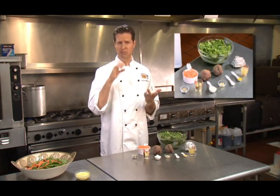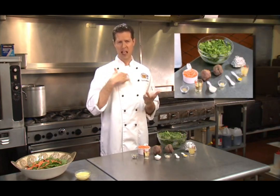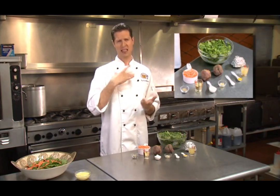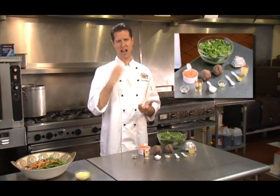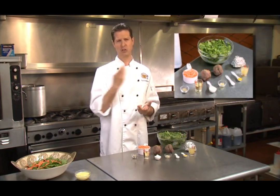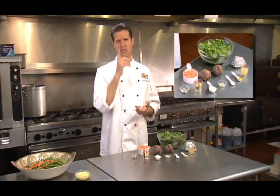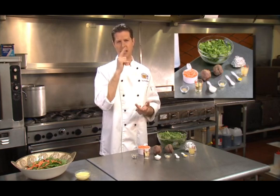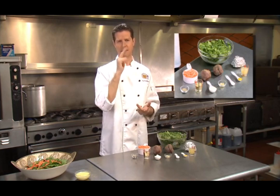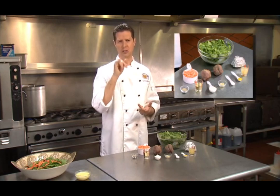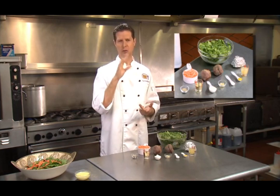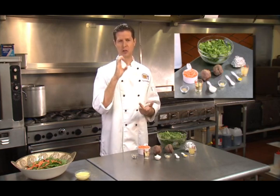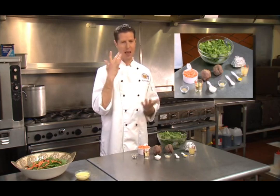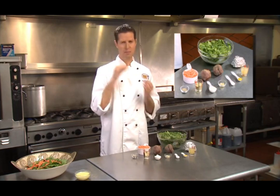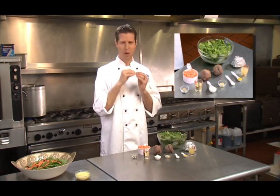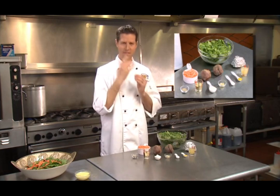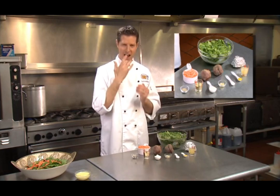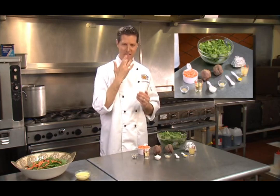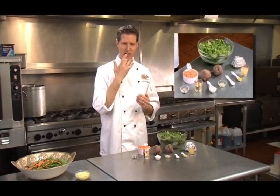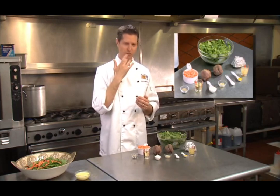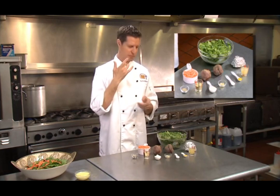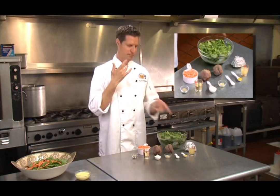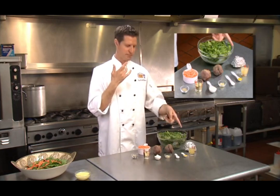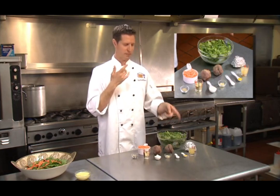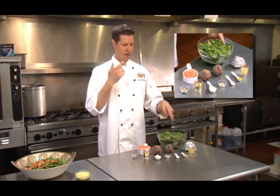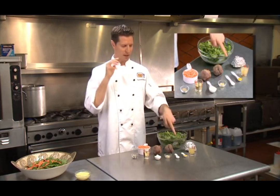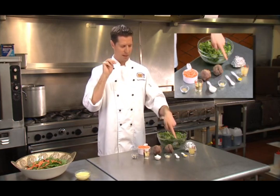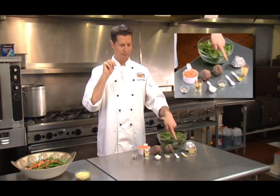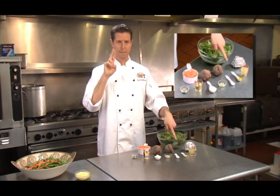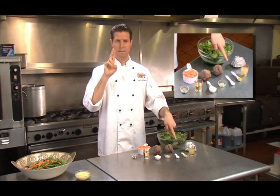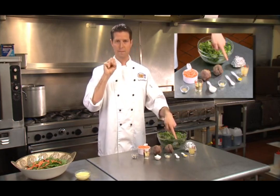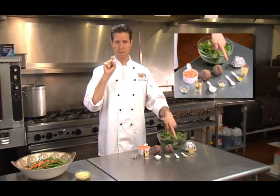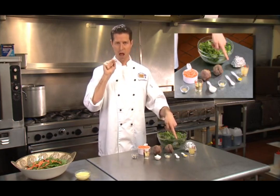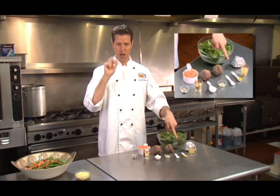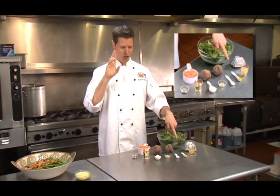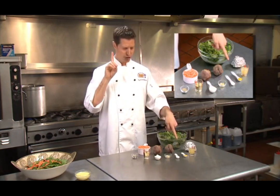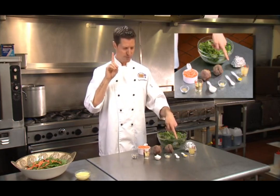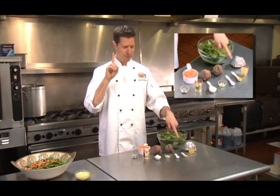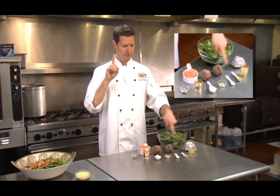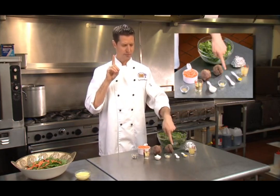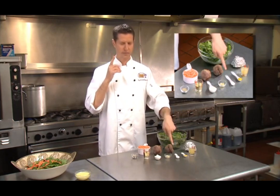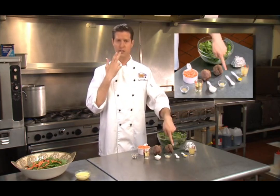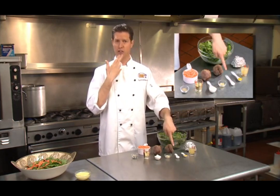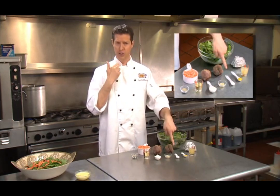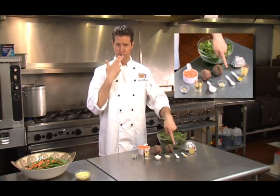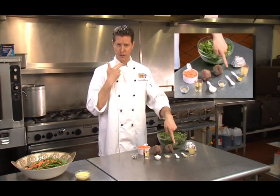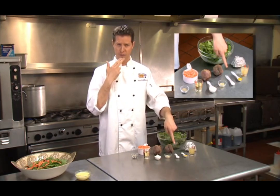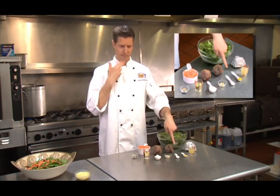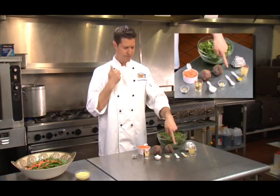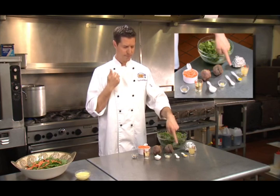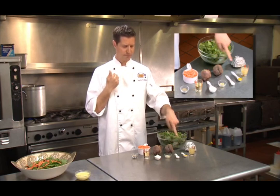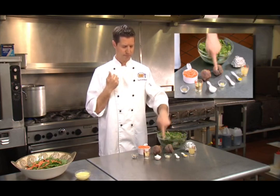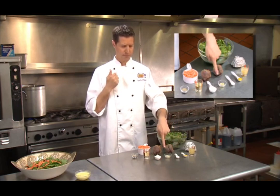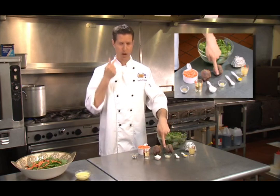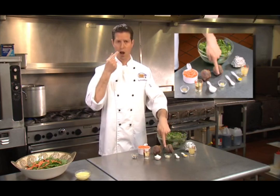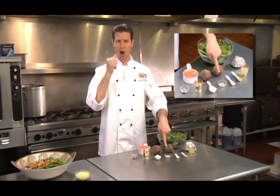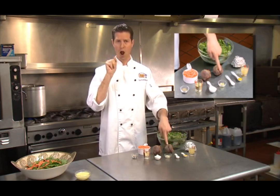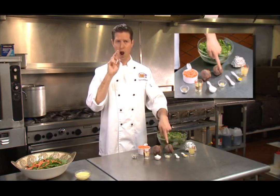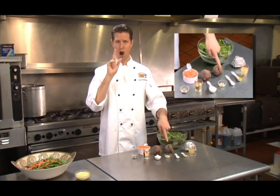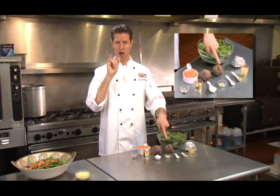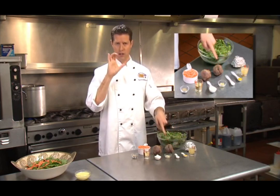I like to use lemon juice because it has more flavor. Mix this together with mustard, sugar, and garlic in a